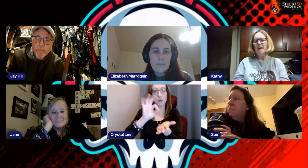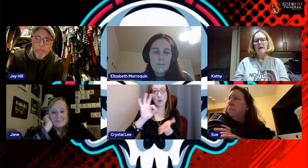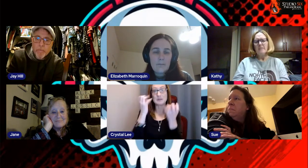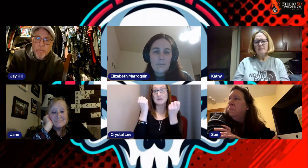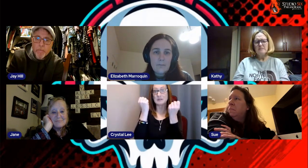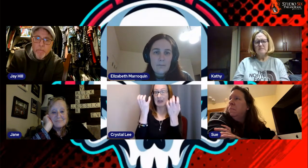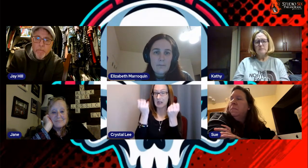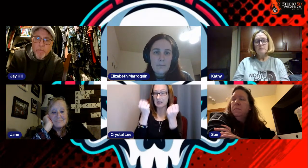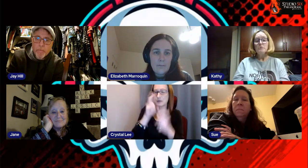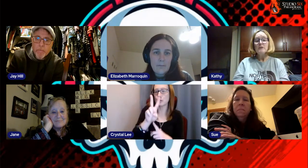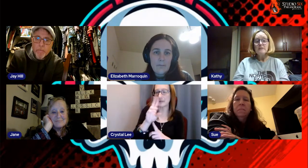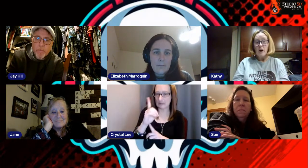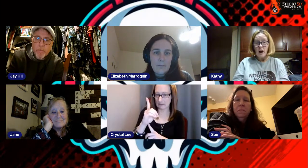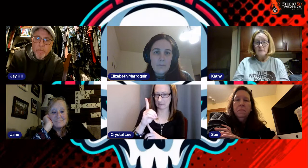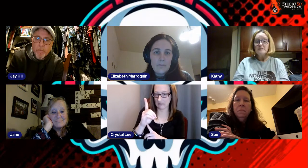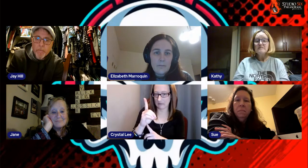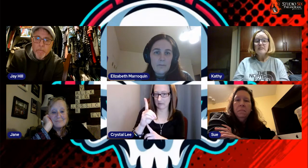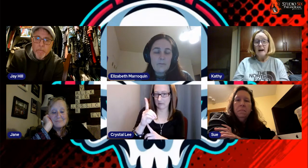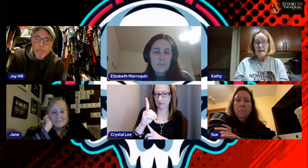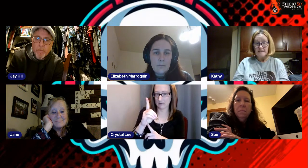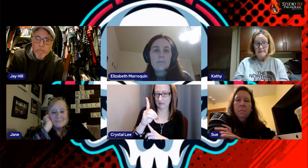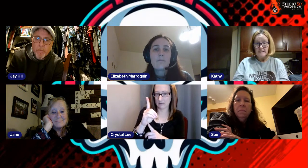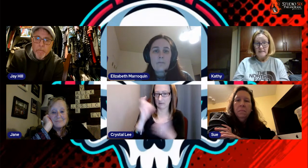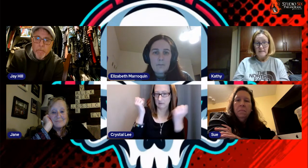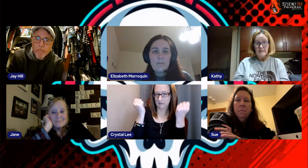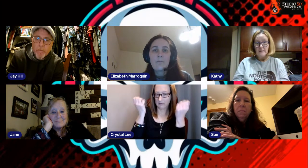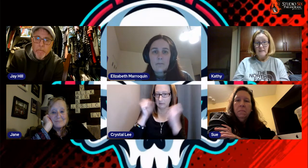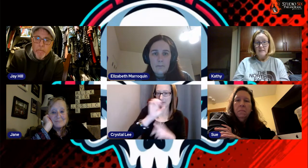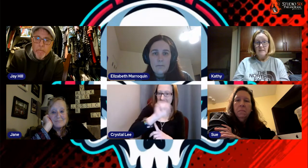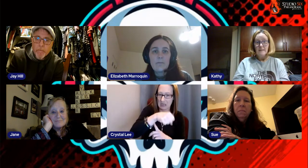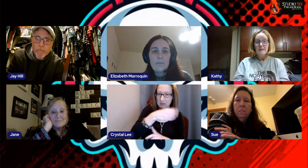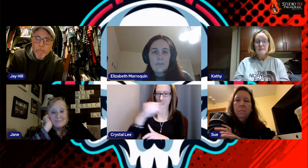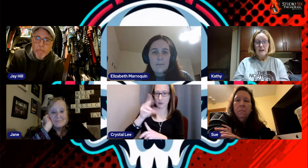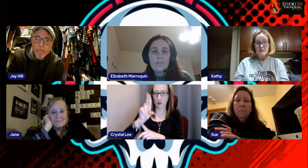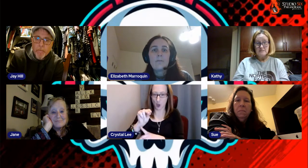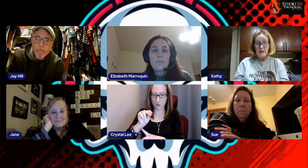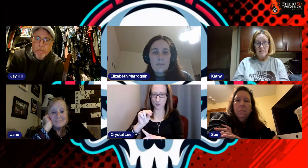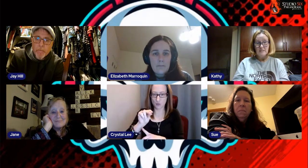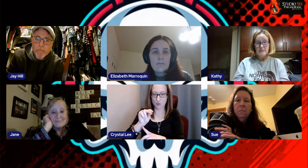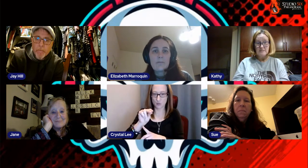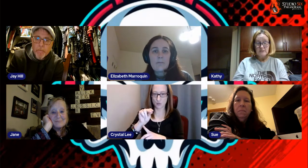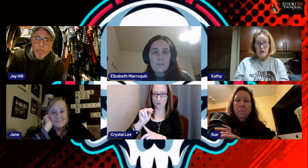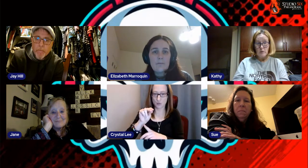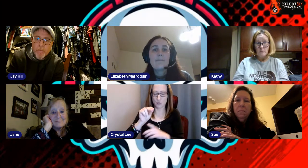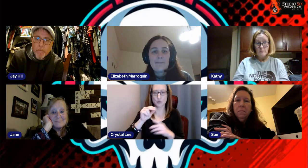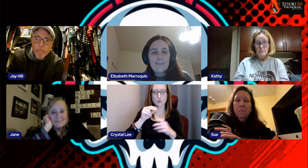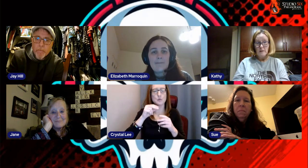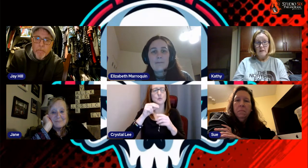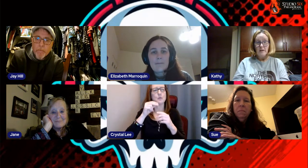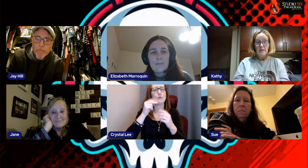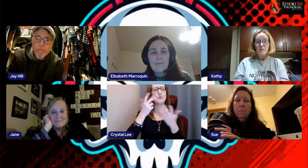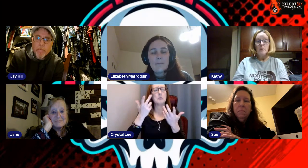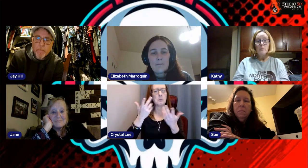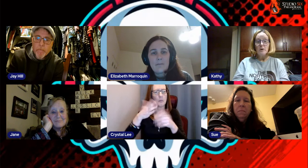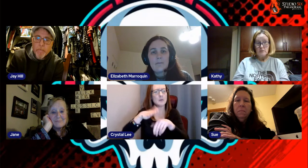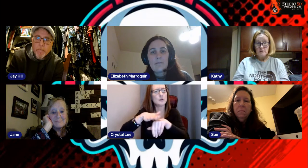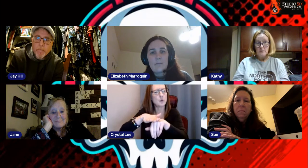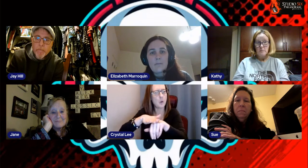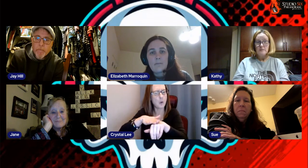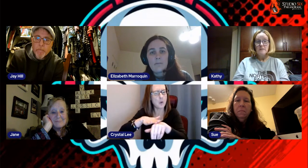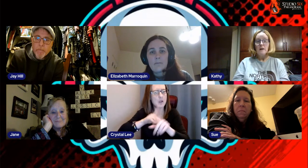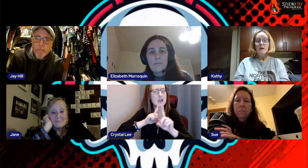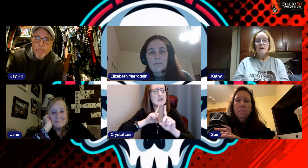tried, and then just print a sign. As a yes, no. The